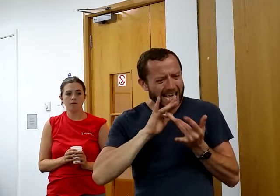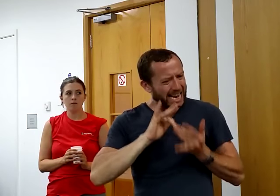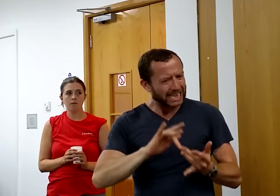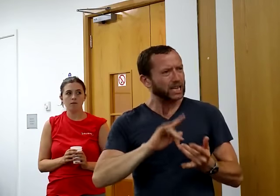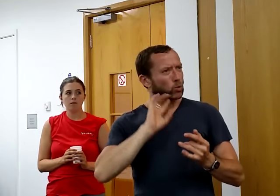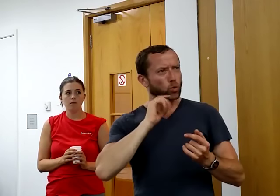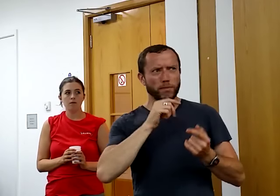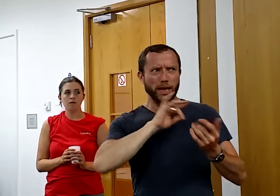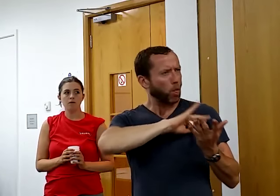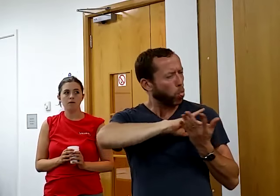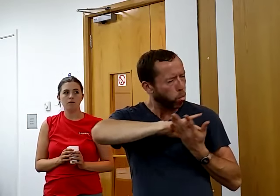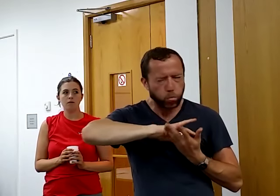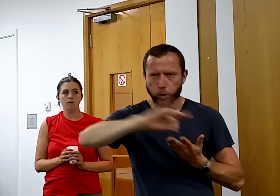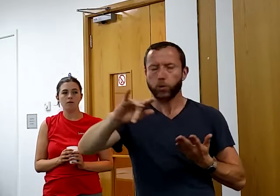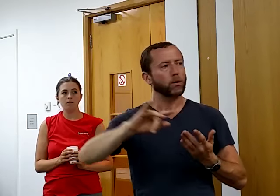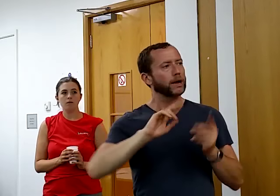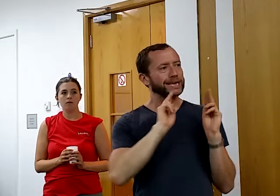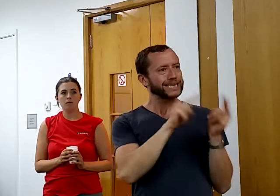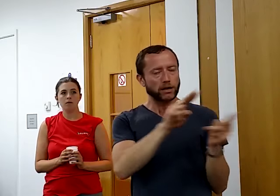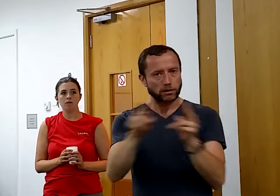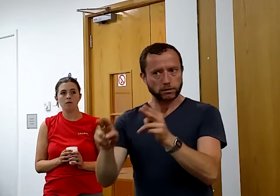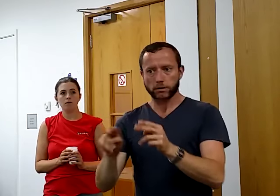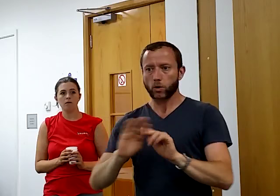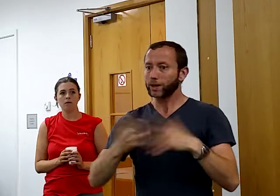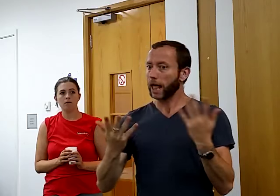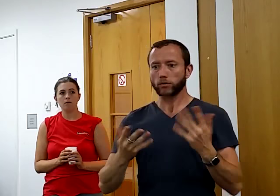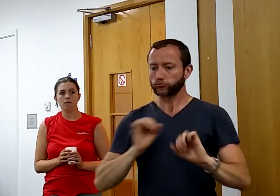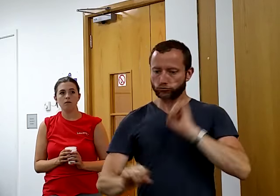without hesitation, she said yes.